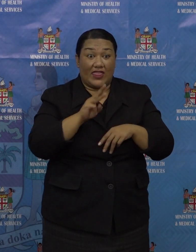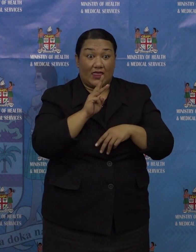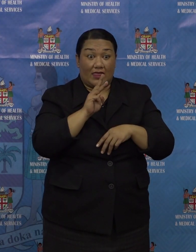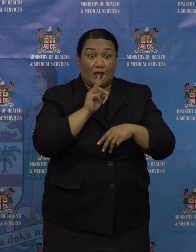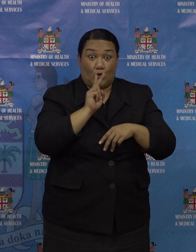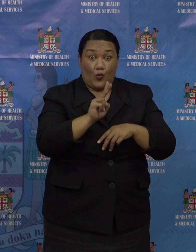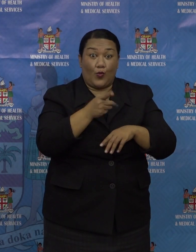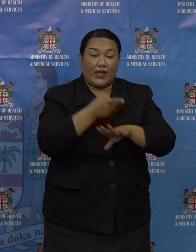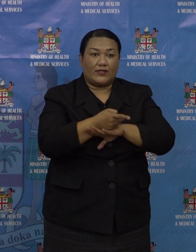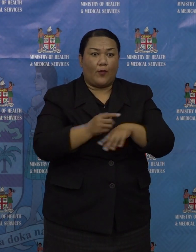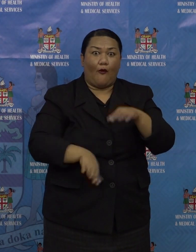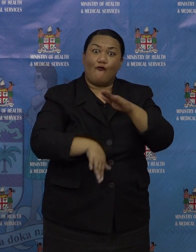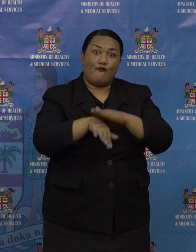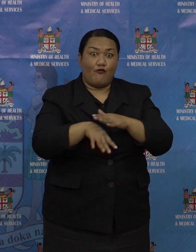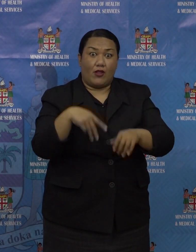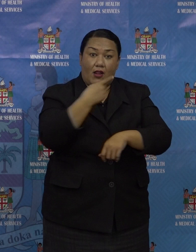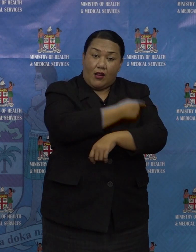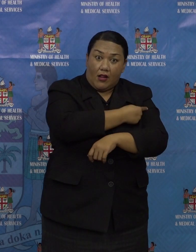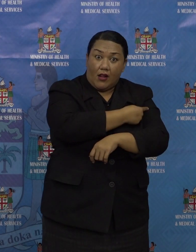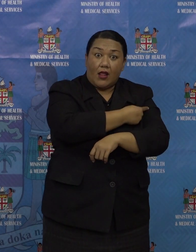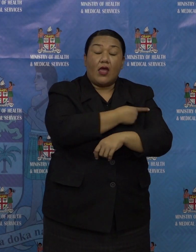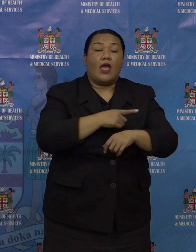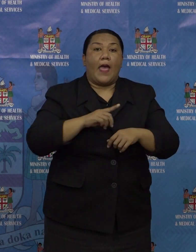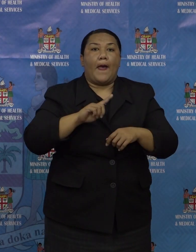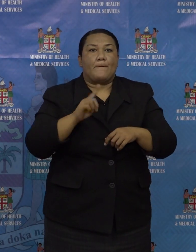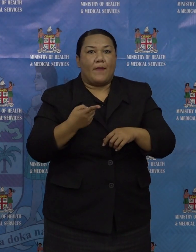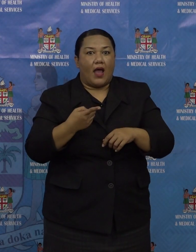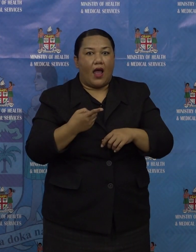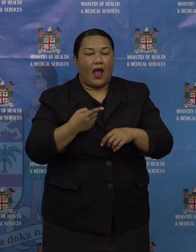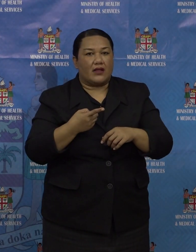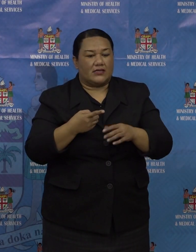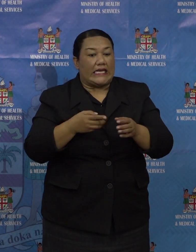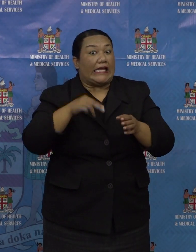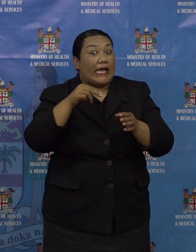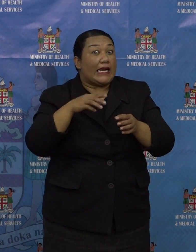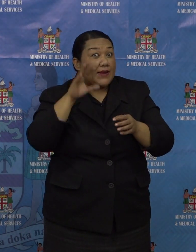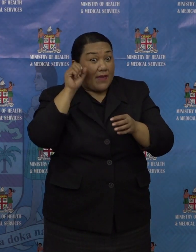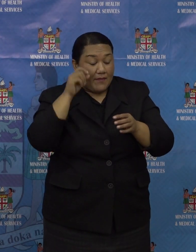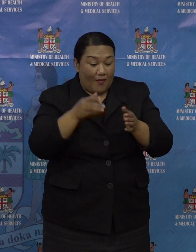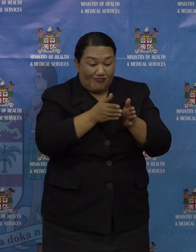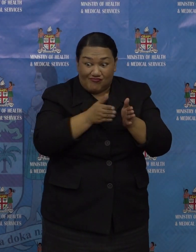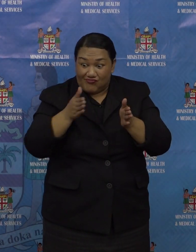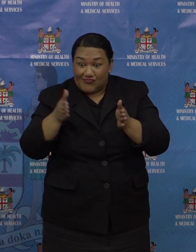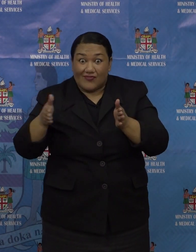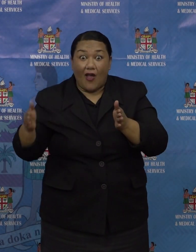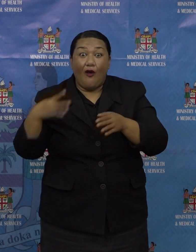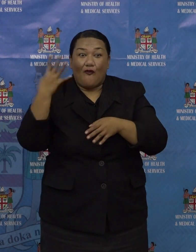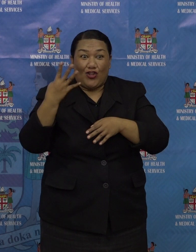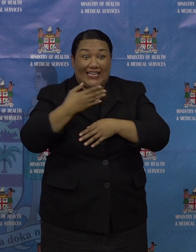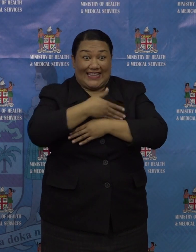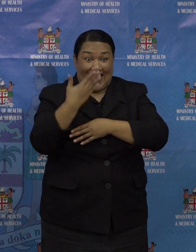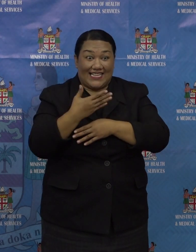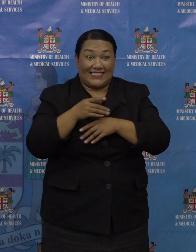be considered fully vaccinated and to have the full protective effects of the vaccine. The second COVID-19 death to report is